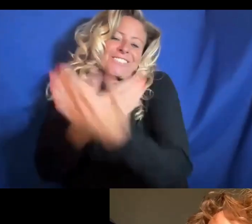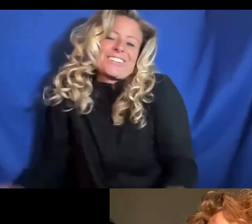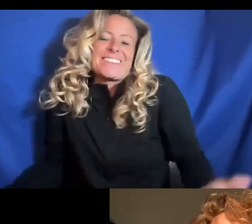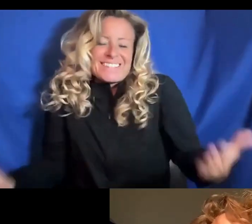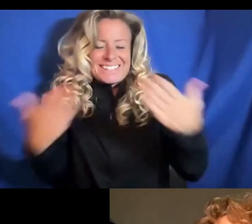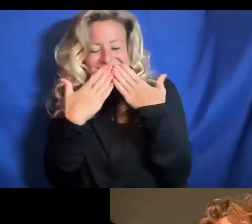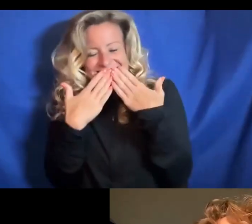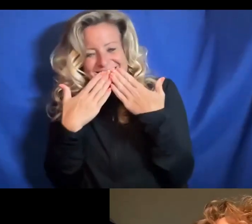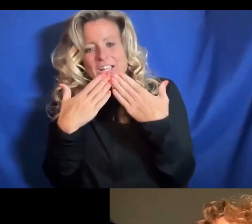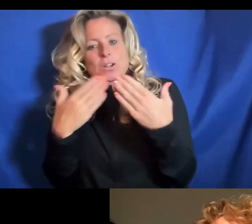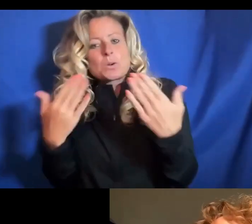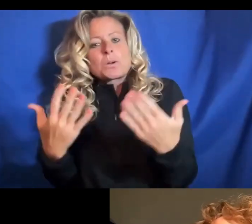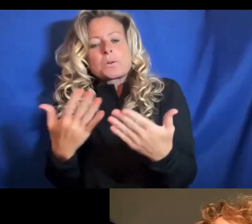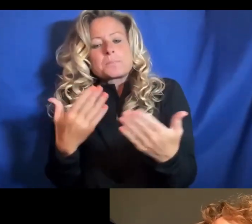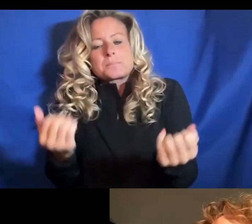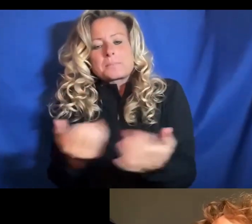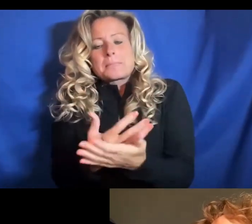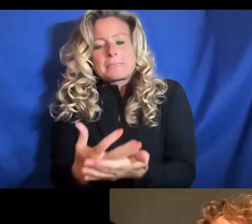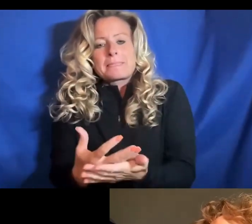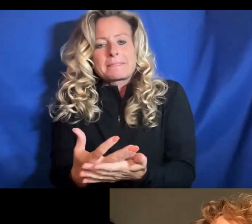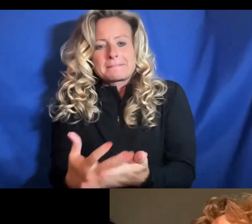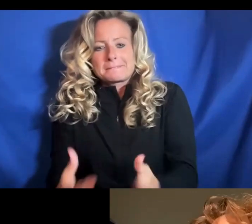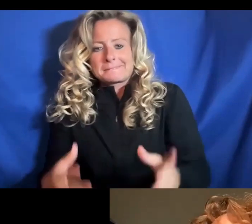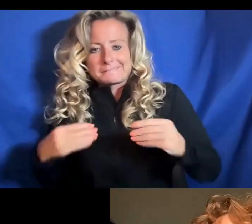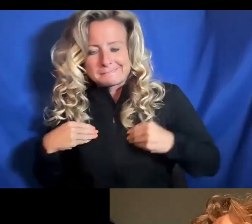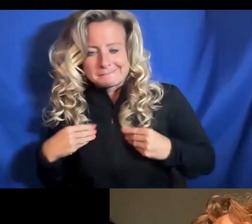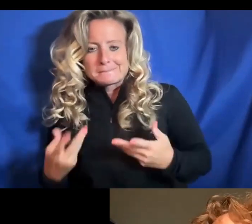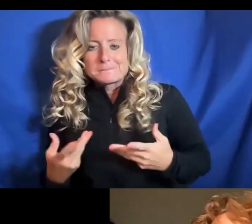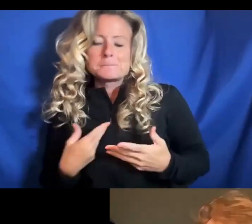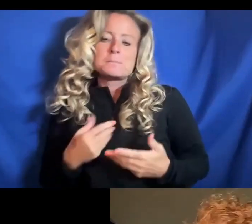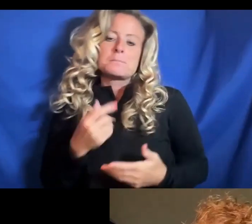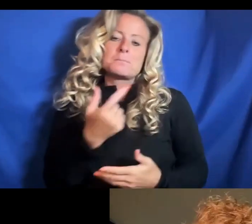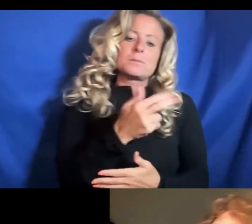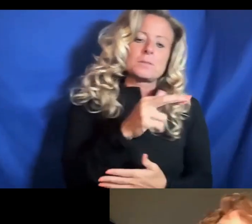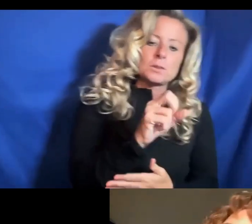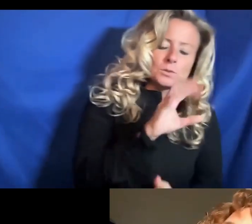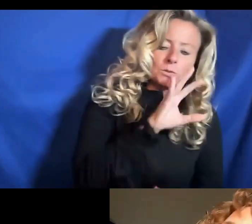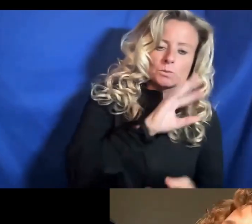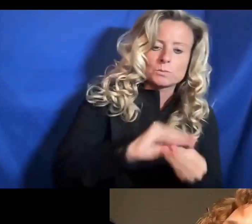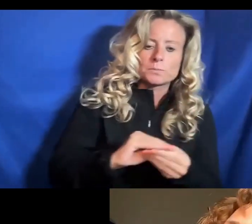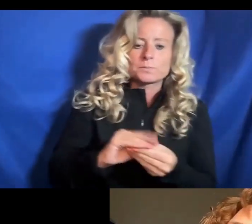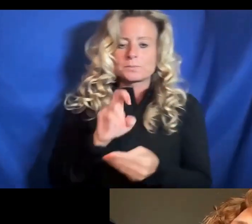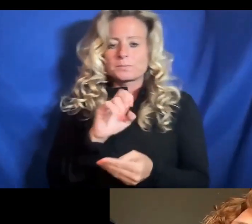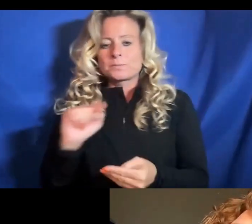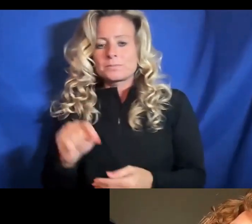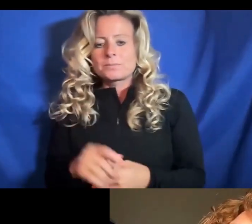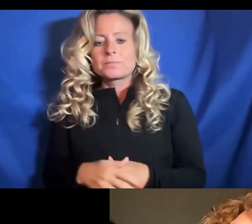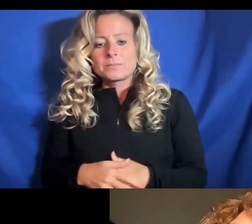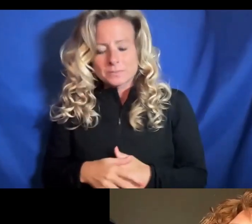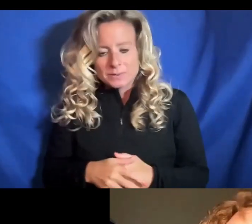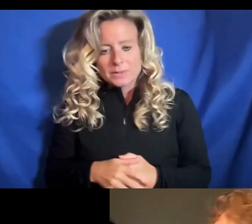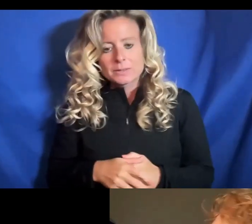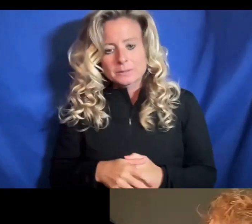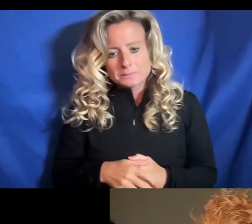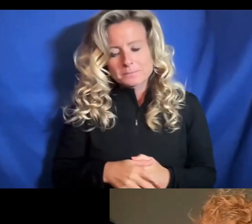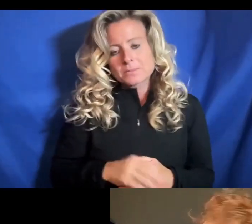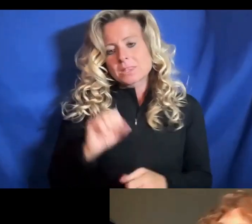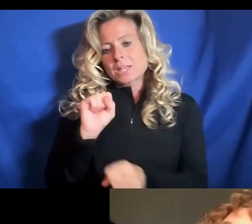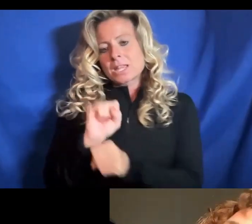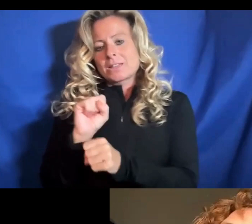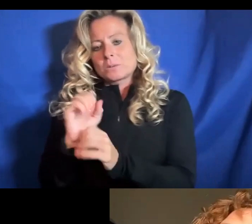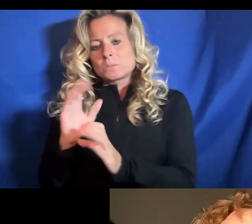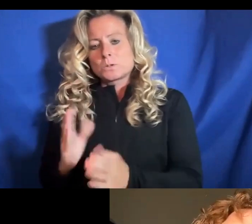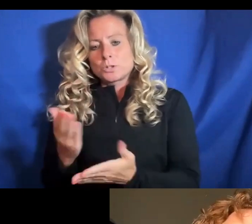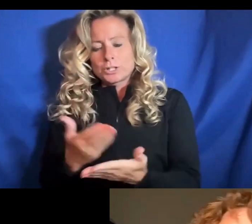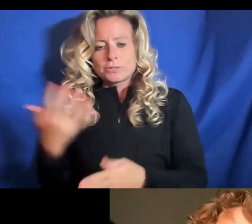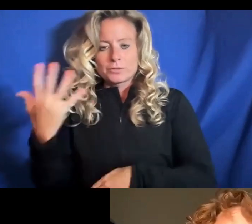take home Yeah, I in have gross and net. Um, but I do have an employee that works for me though. She's here 5 days a